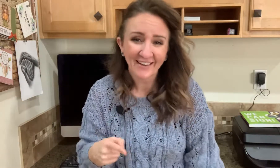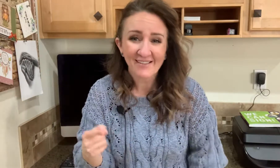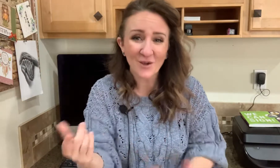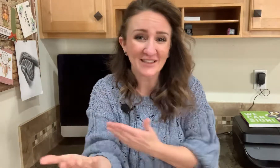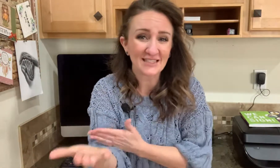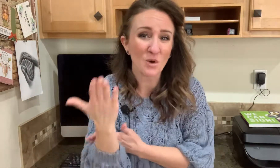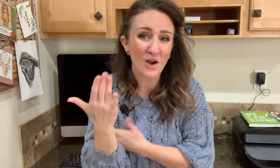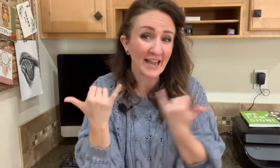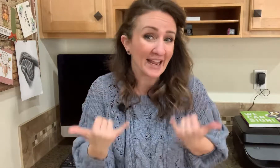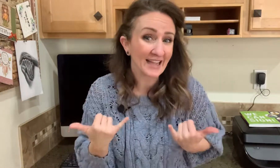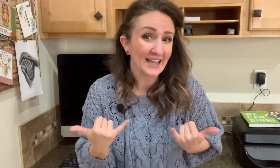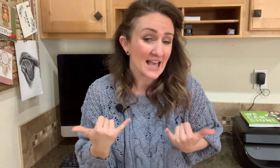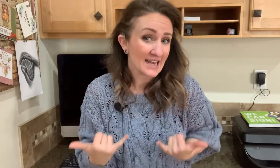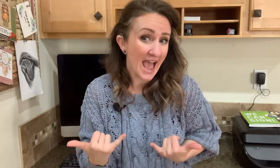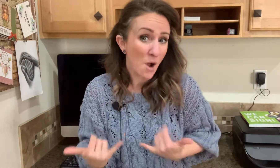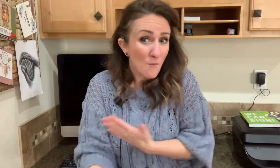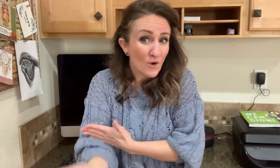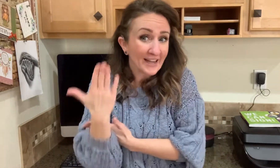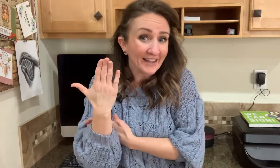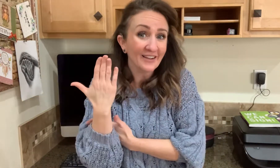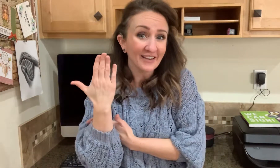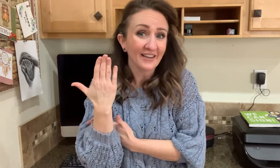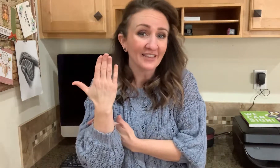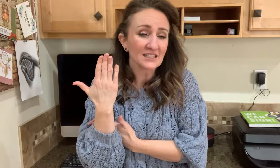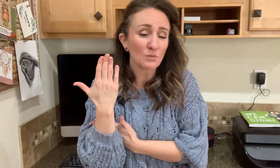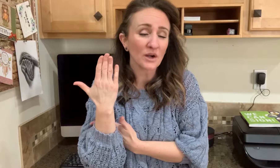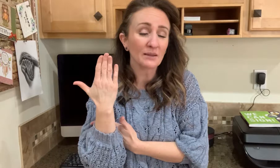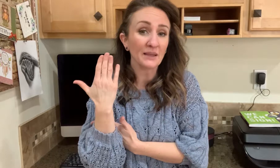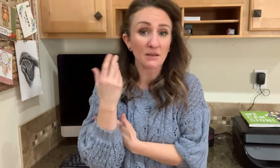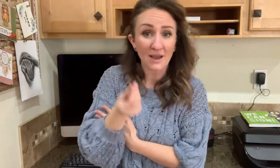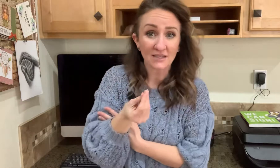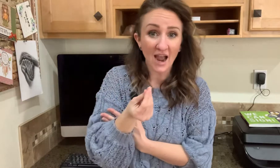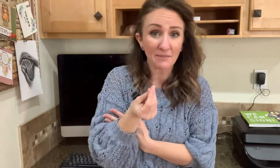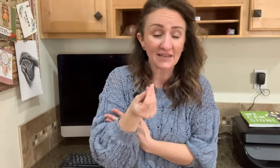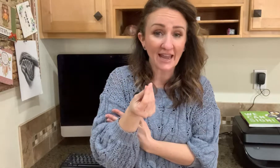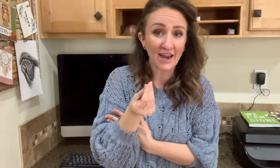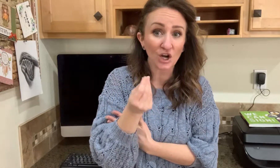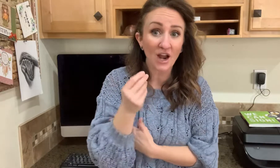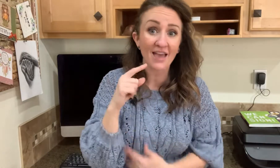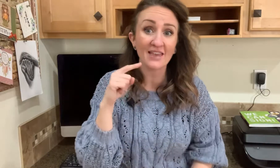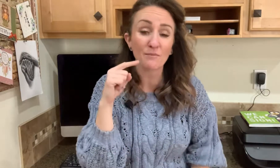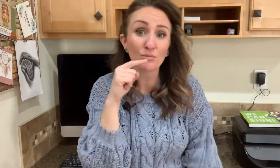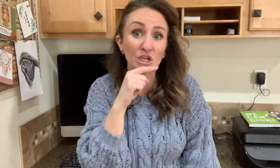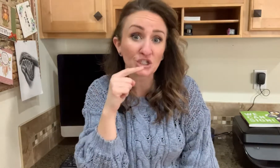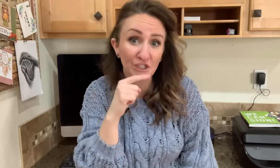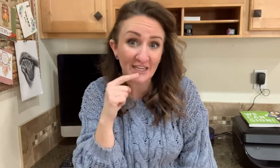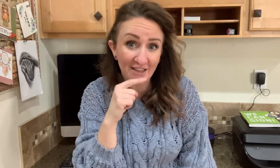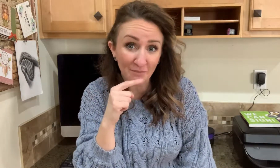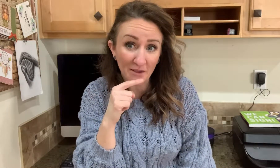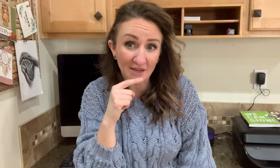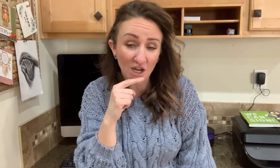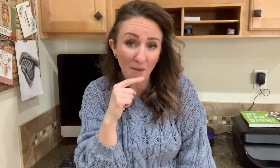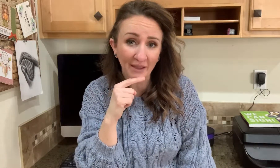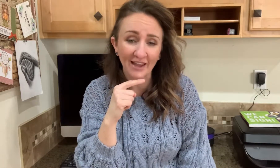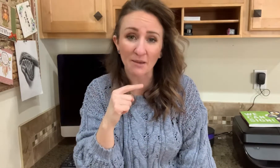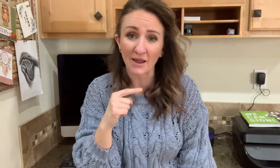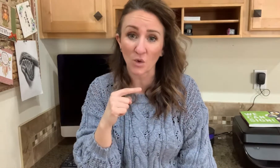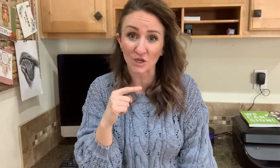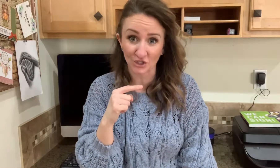So this morning, now morning, this morning being my time indicator, and then brush your teeth being my topic, and my question